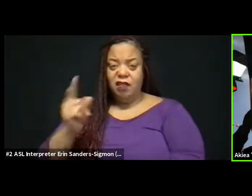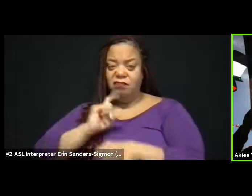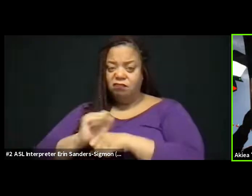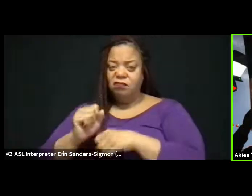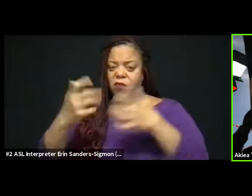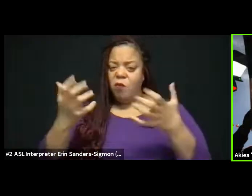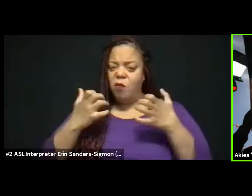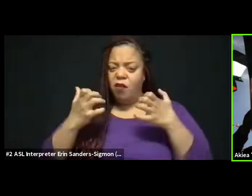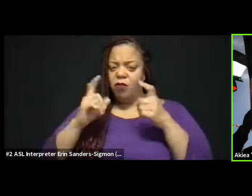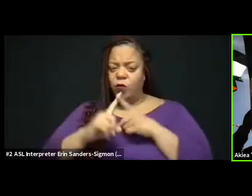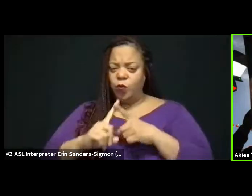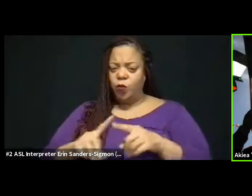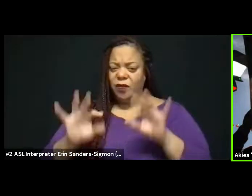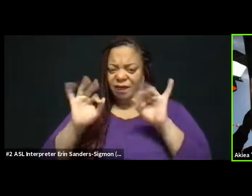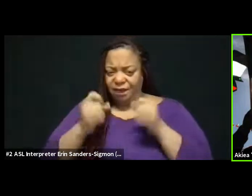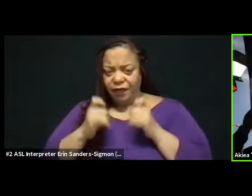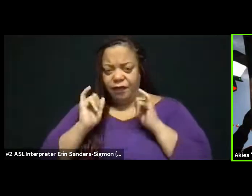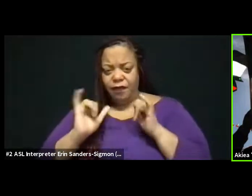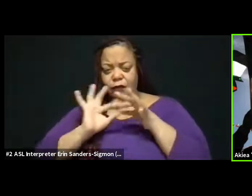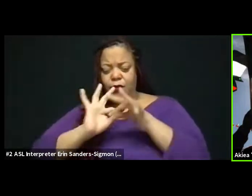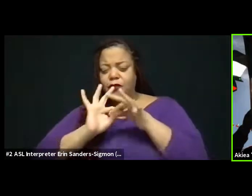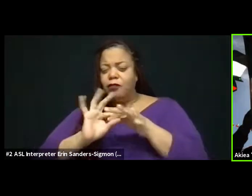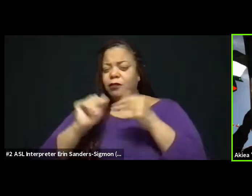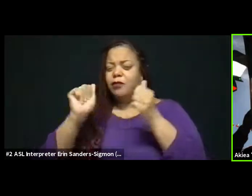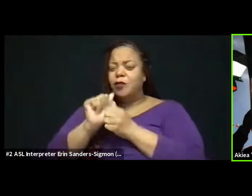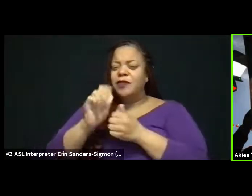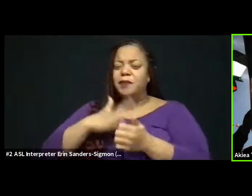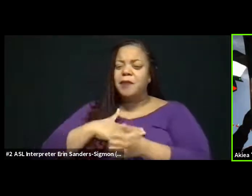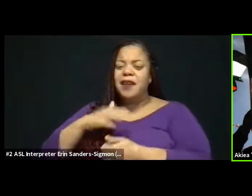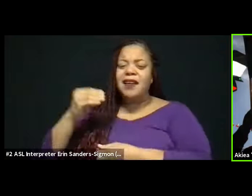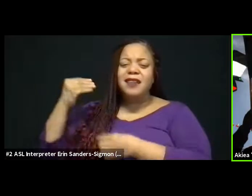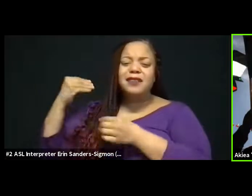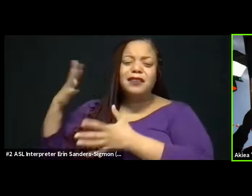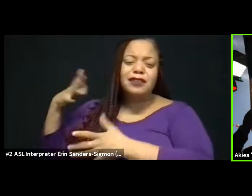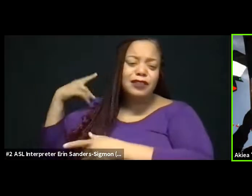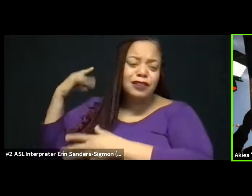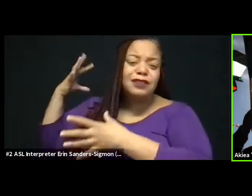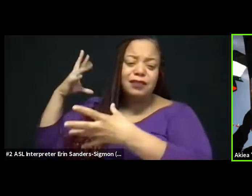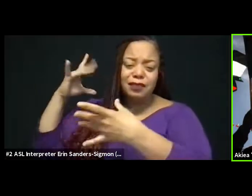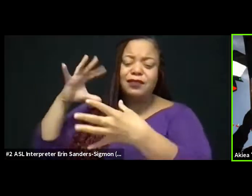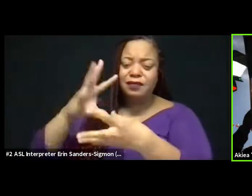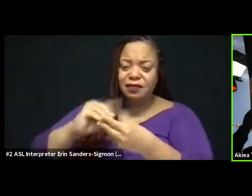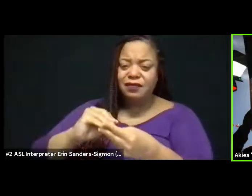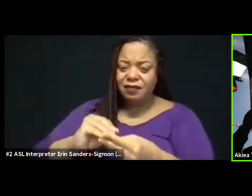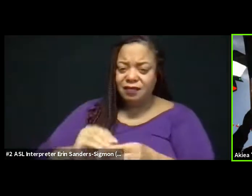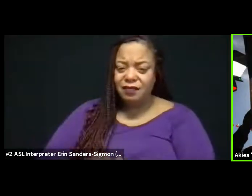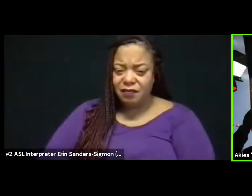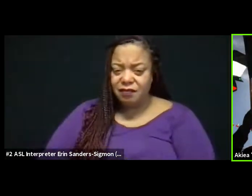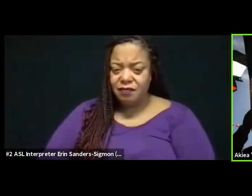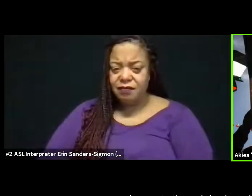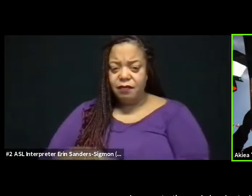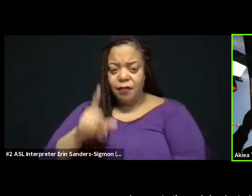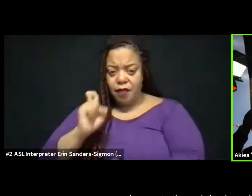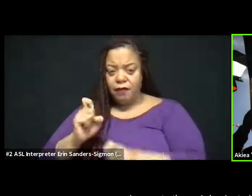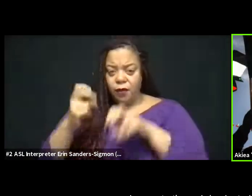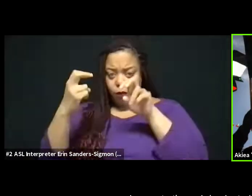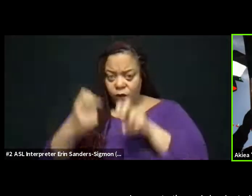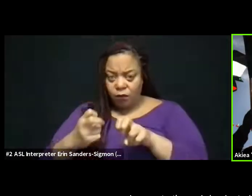to abolition every day. And that means I got to sit and take the time and speak to my elders and reach out and